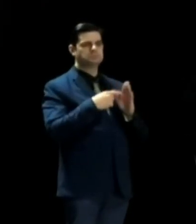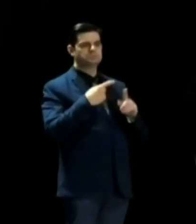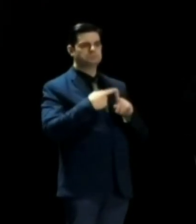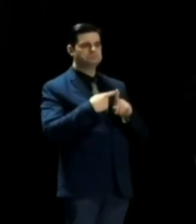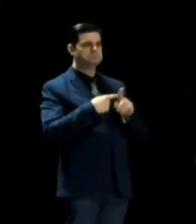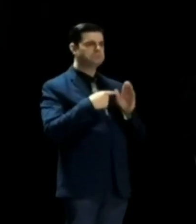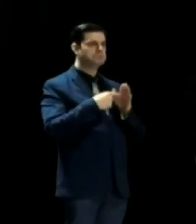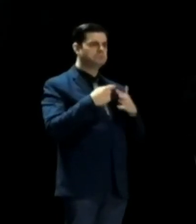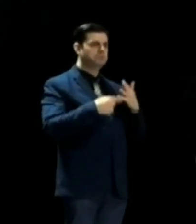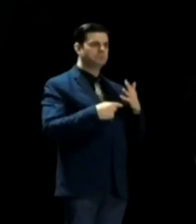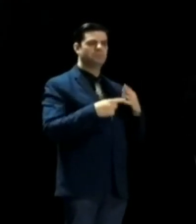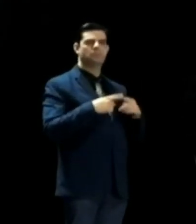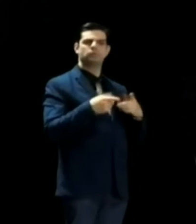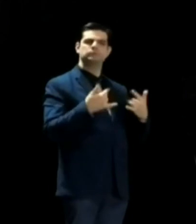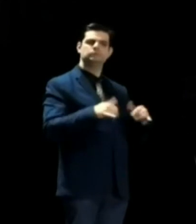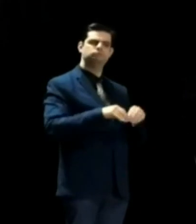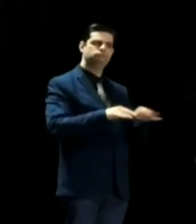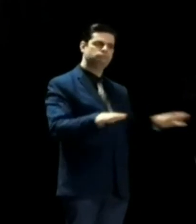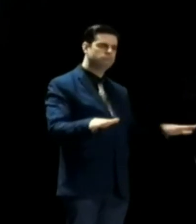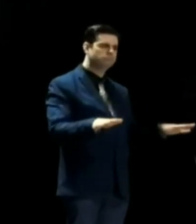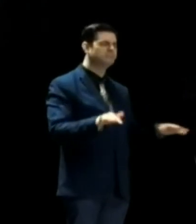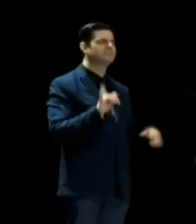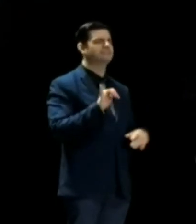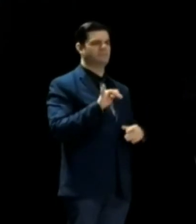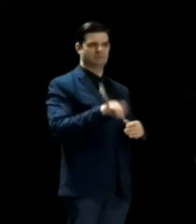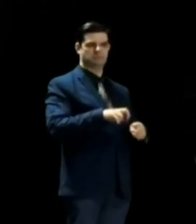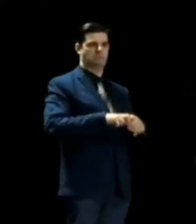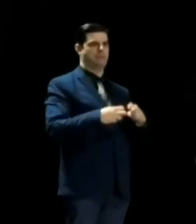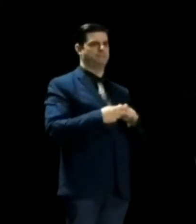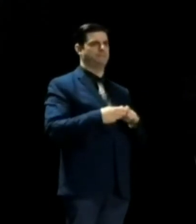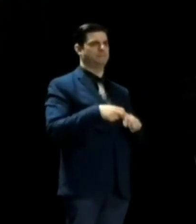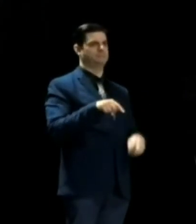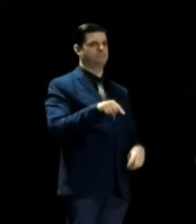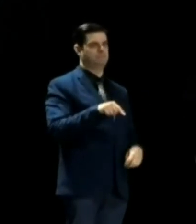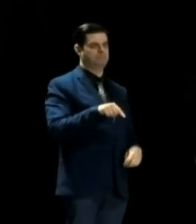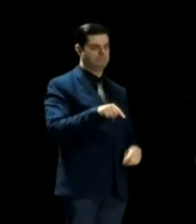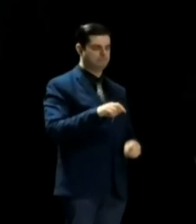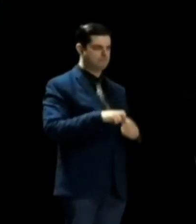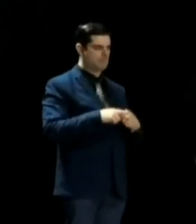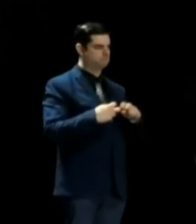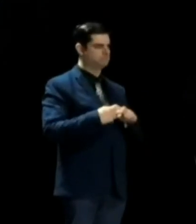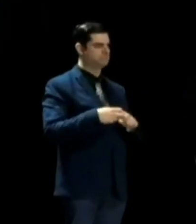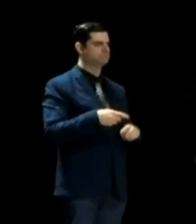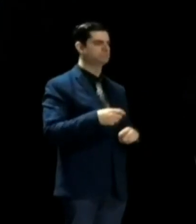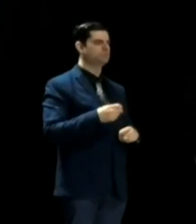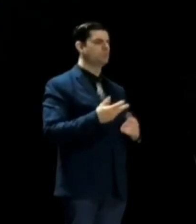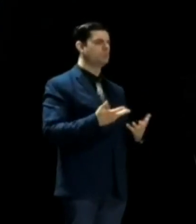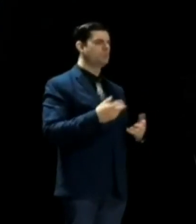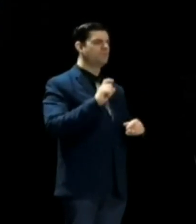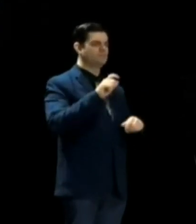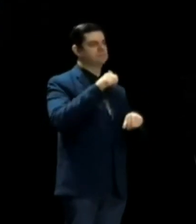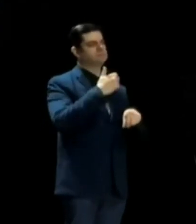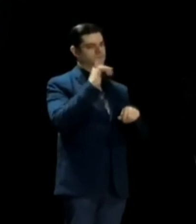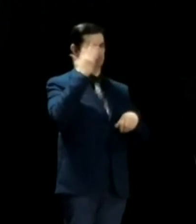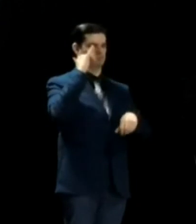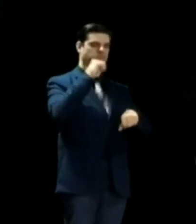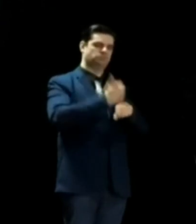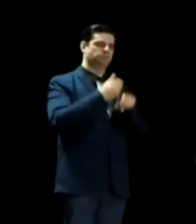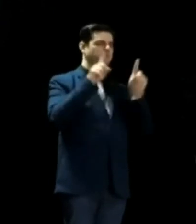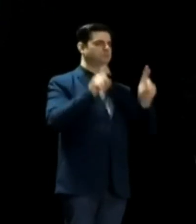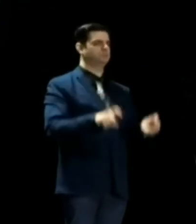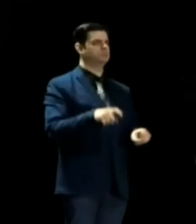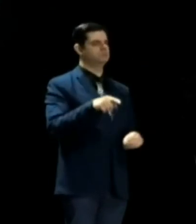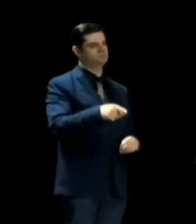got a problem, right? So what are we doing? We're getting testing capacity, getting the workers to get